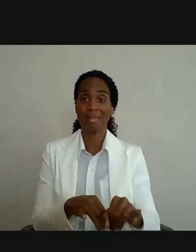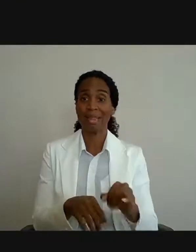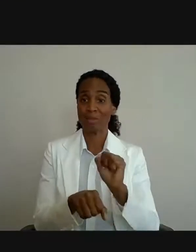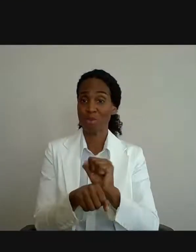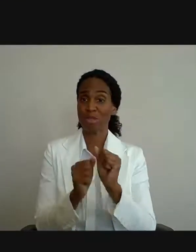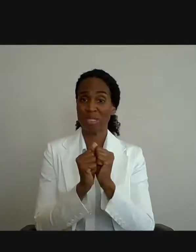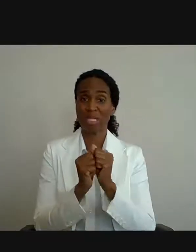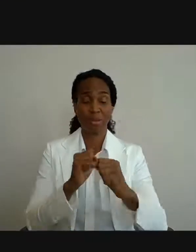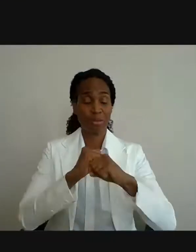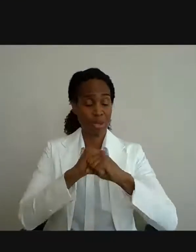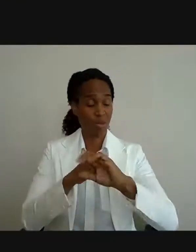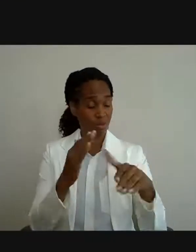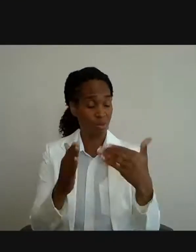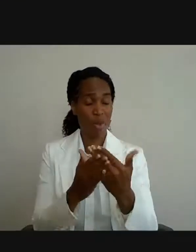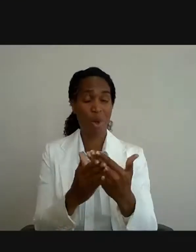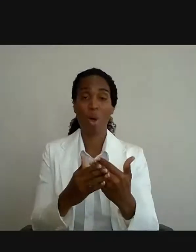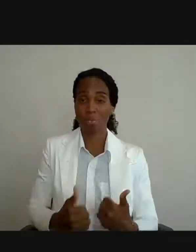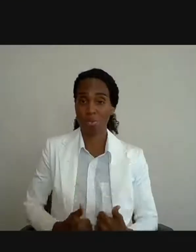residents.